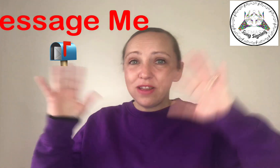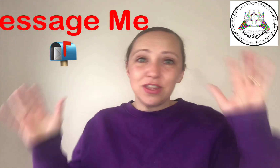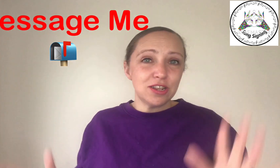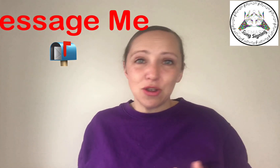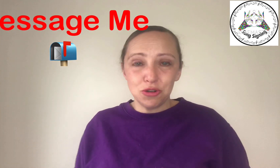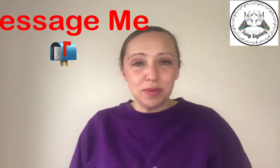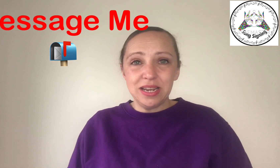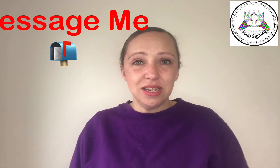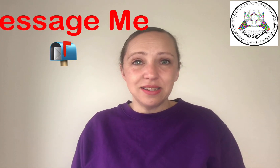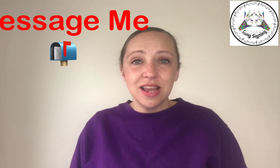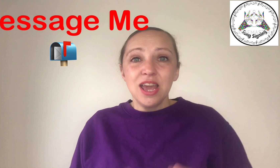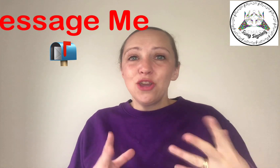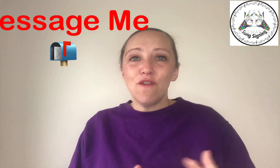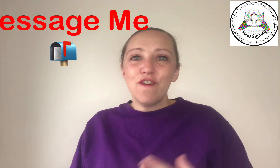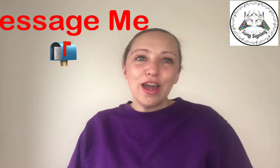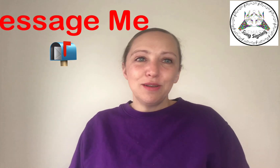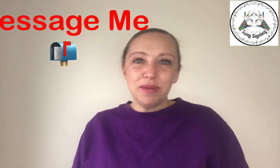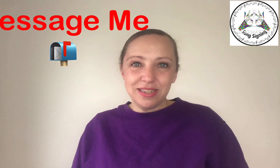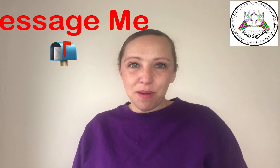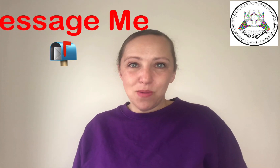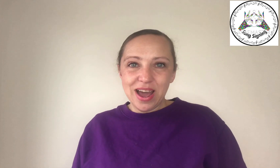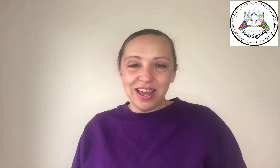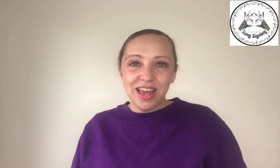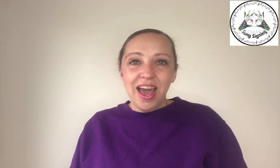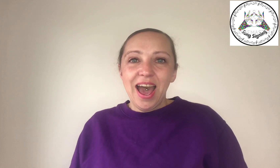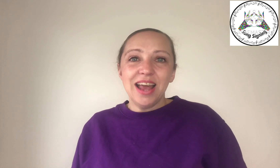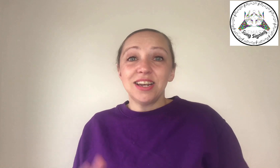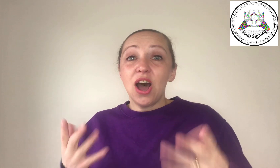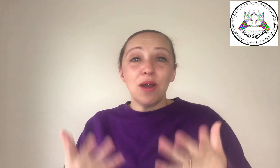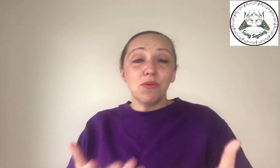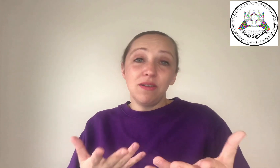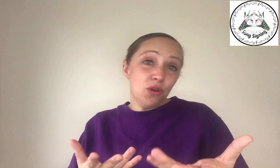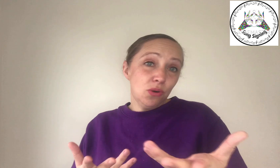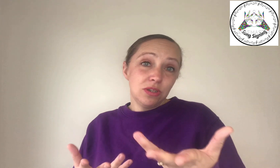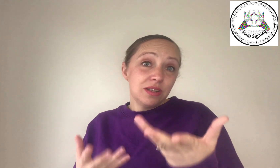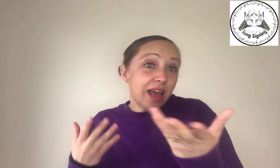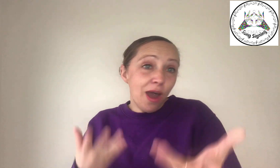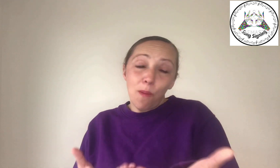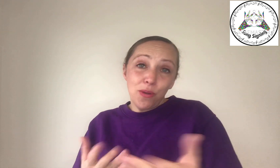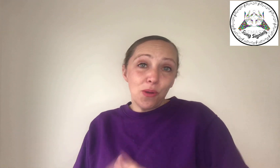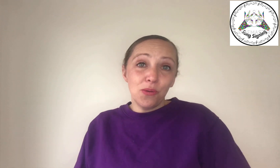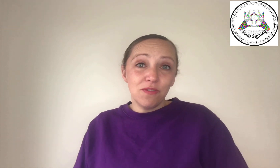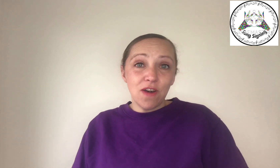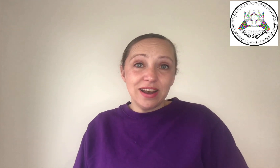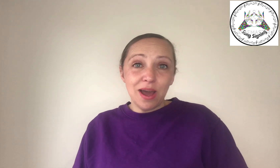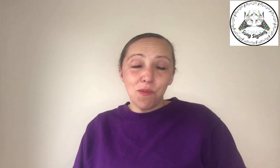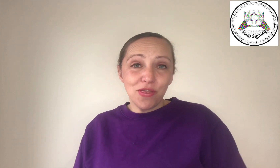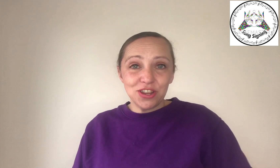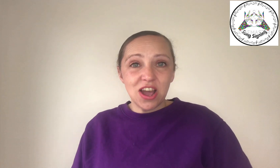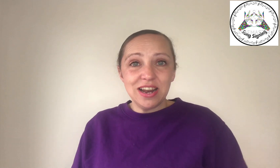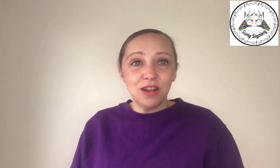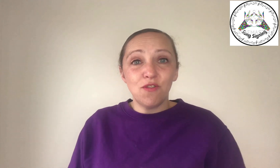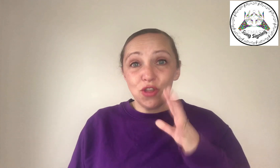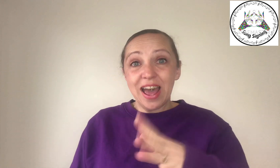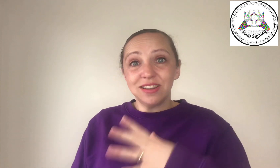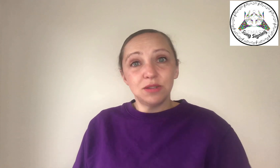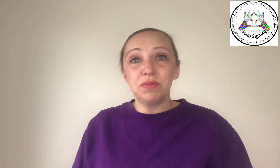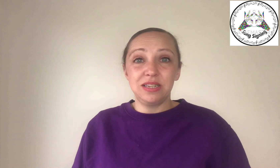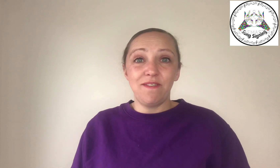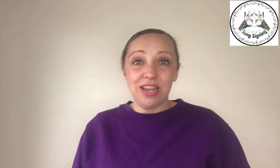of the social medias. You'll find me some way and I will of course help you find out what the sign is for that specific